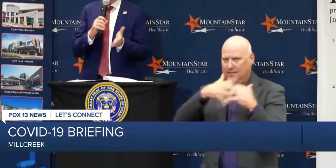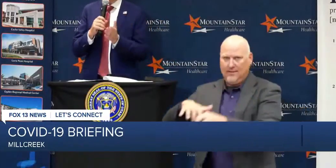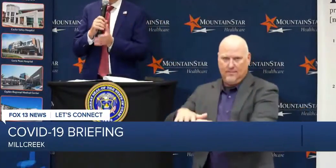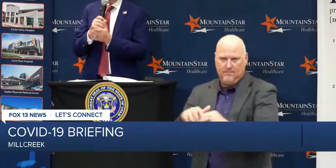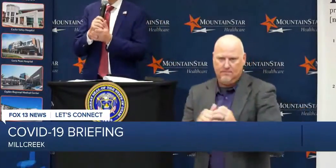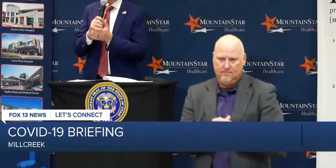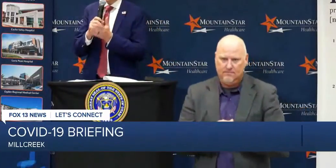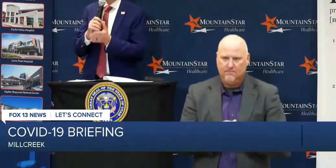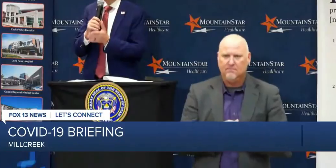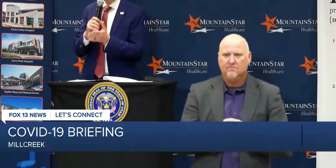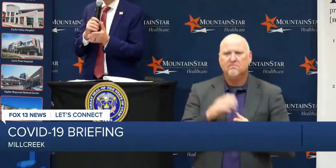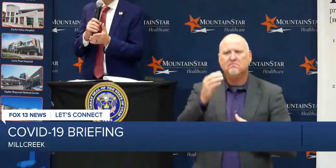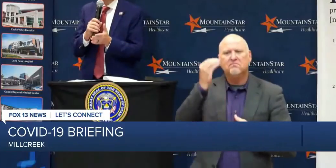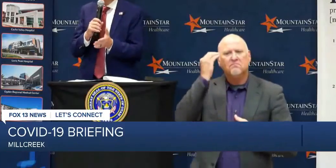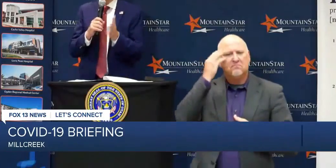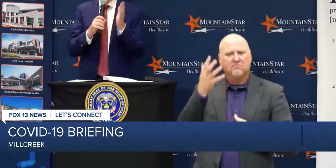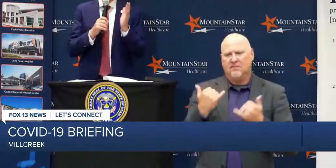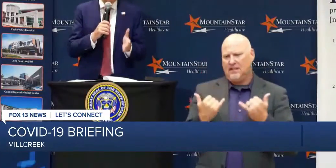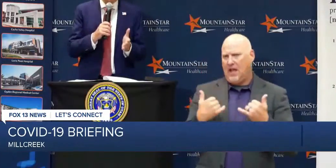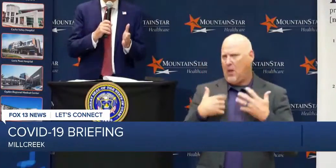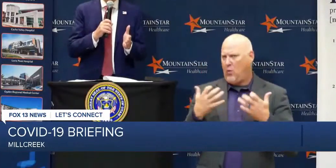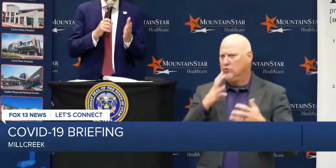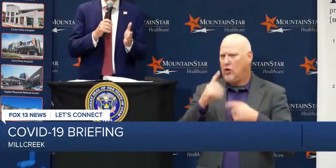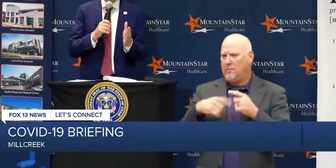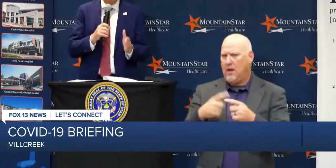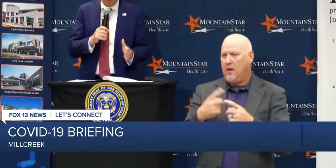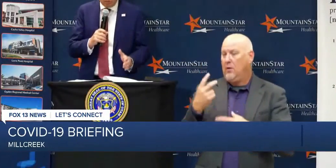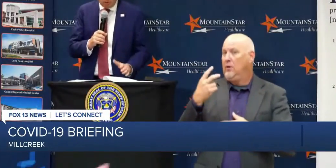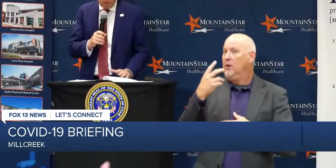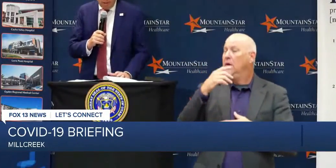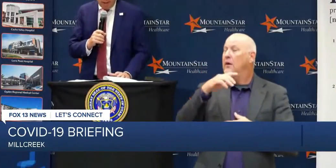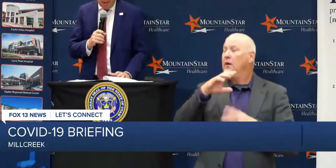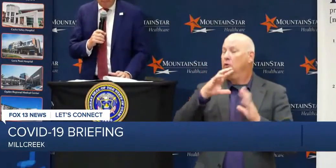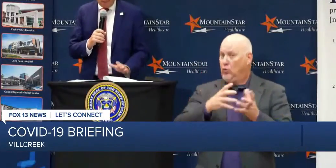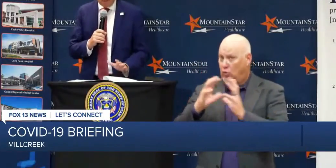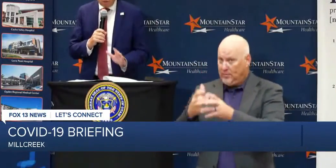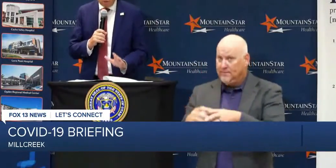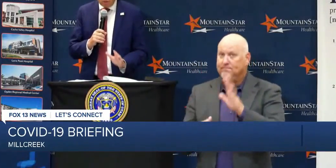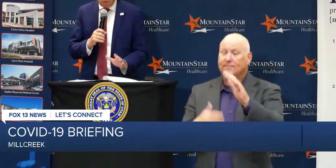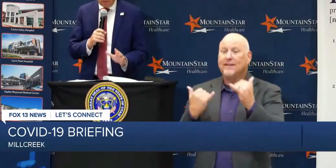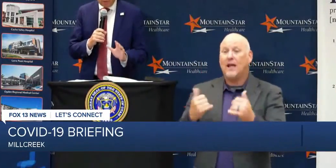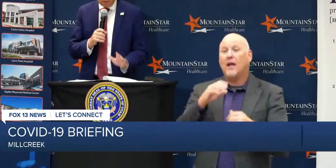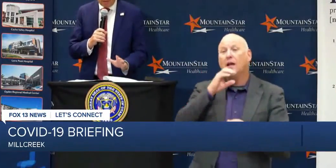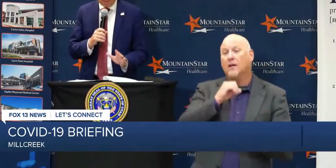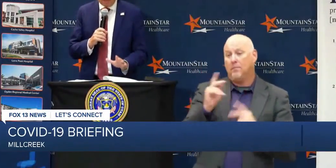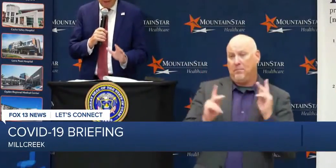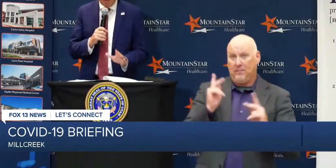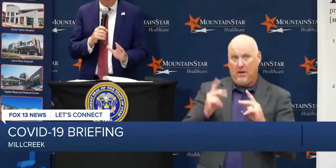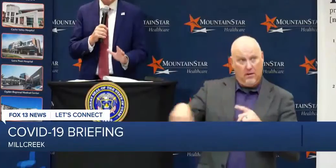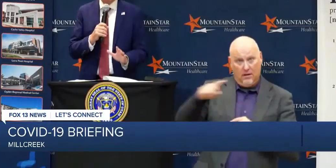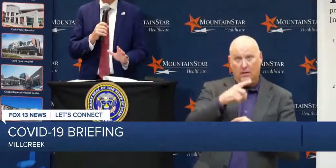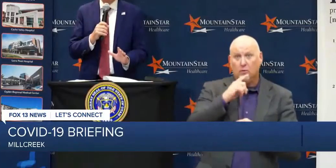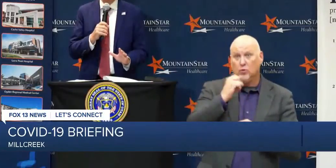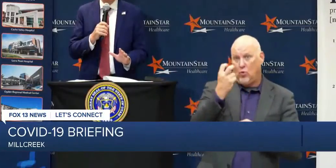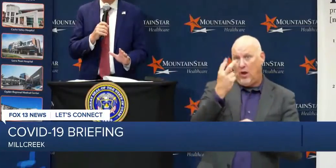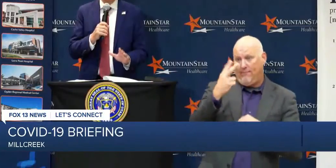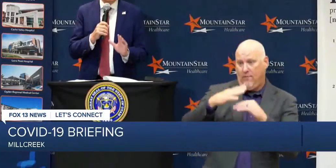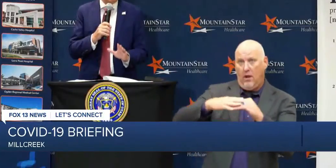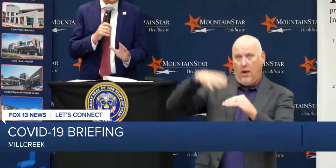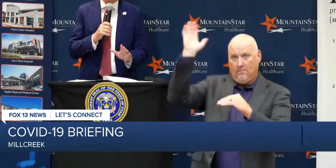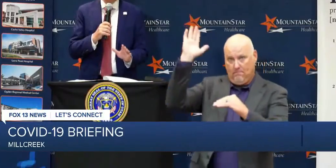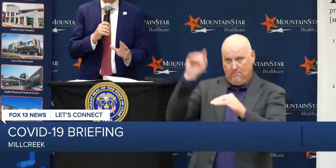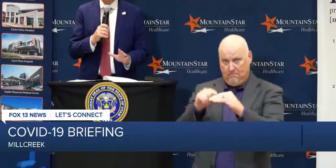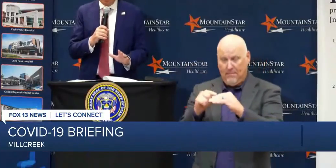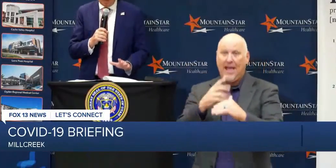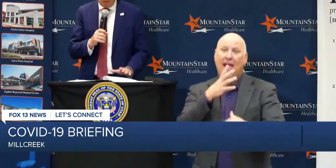right? Those 12 and over can get the vaccine. We encourage you to do so. Parents, you should know that if your child is not vaccinated, it